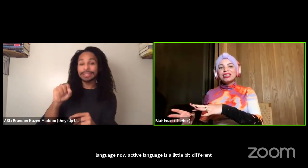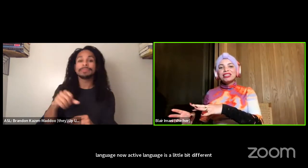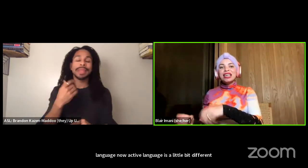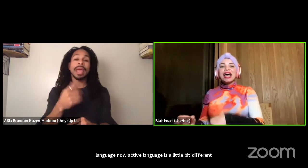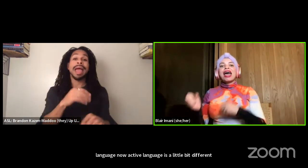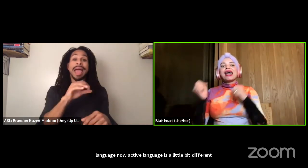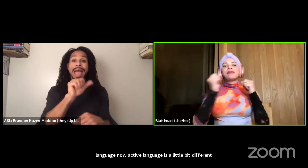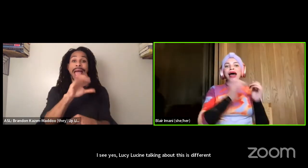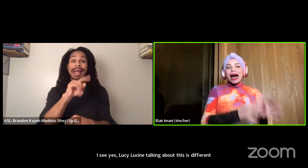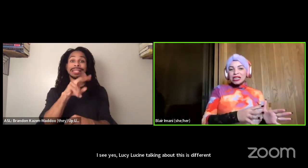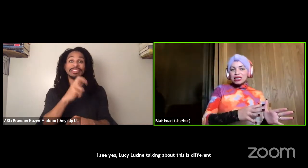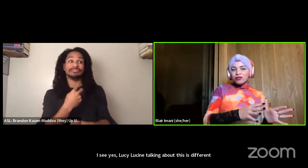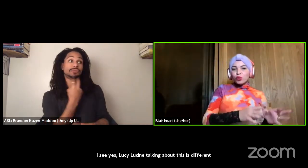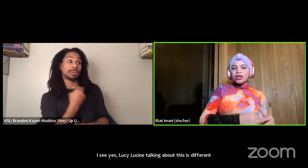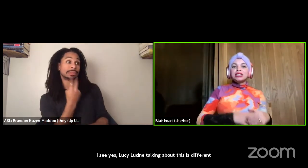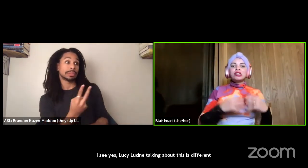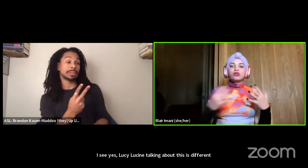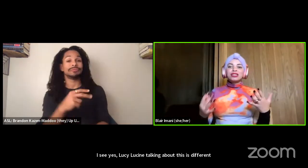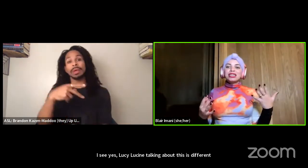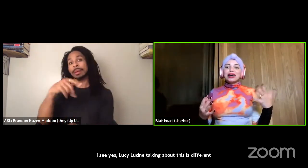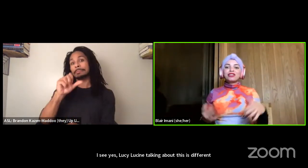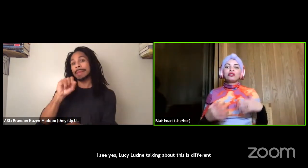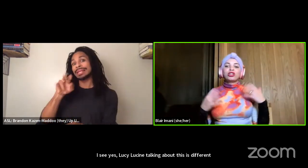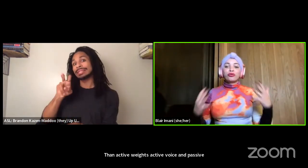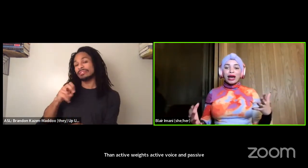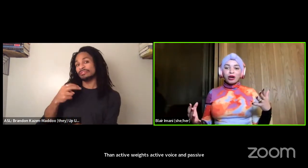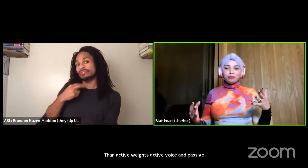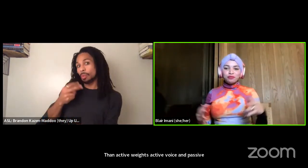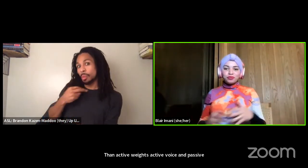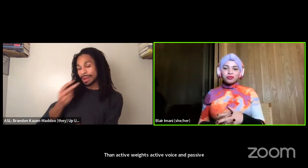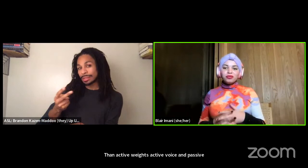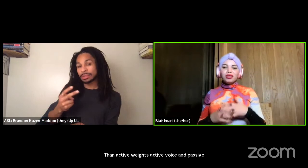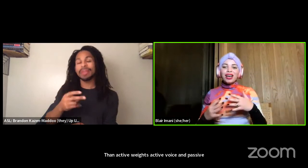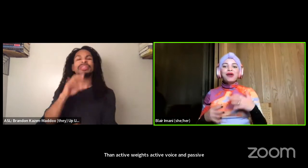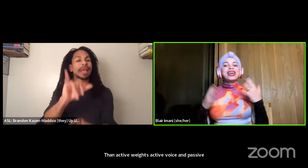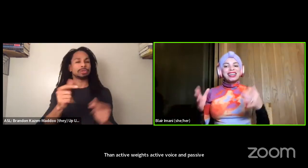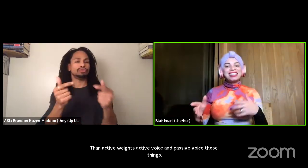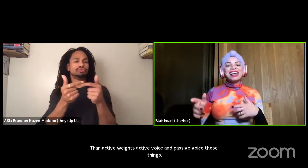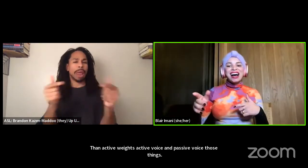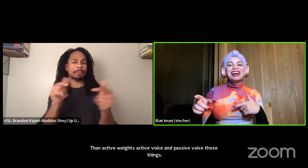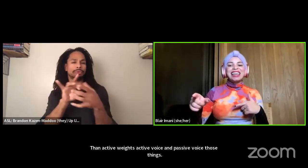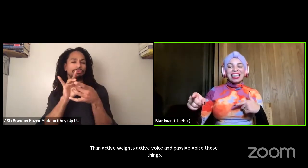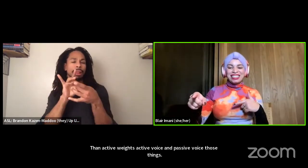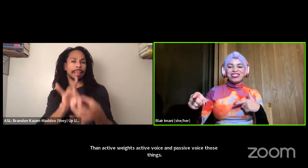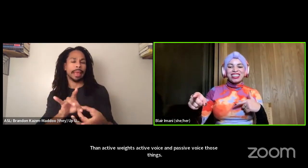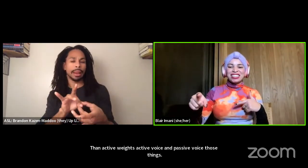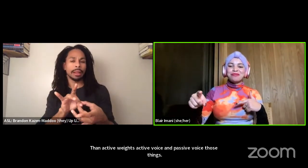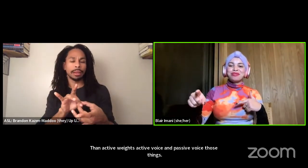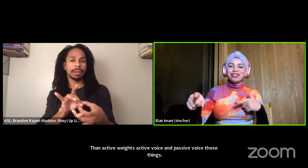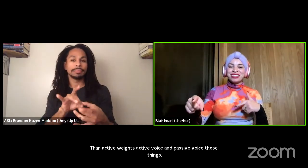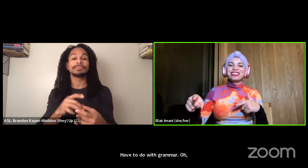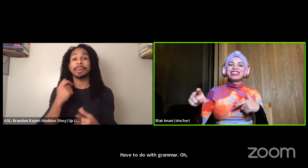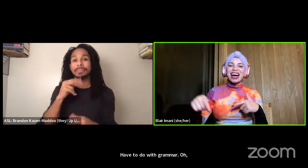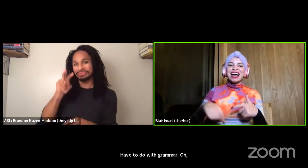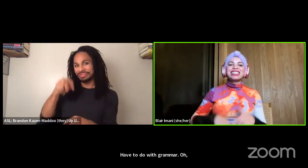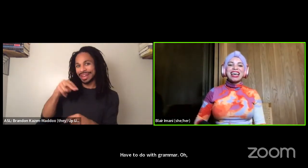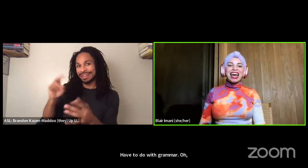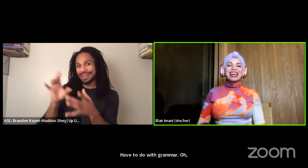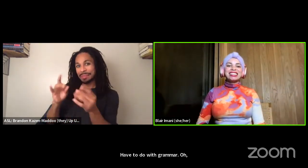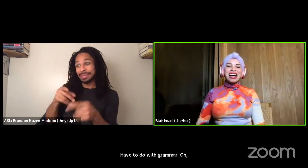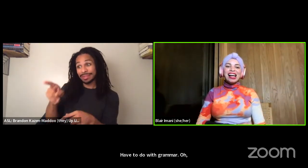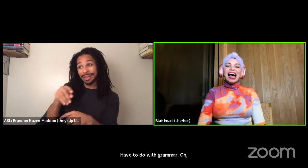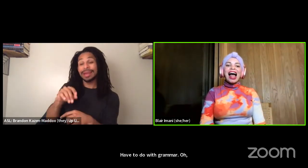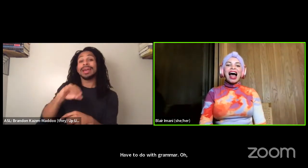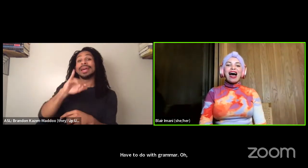Active voice and passive voice, those things have to do with grammar. Oh, yes. Oh, yes, Jesse. Blue's Clues